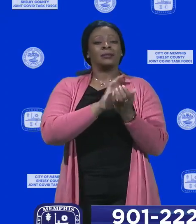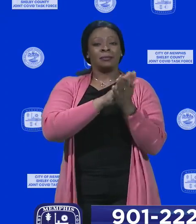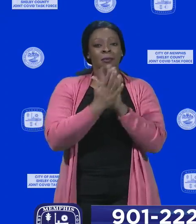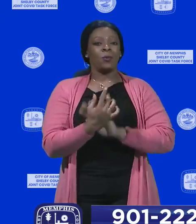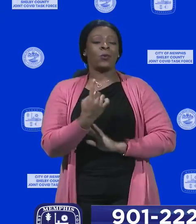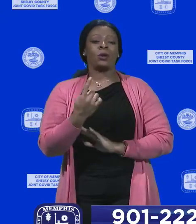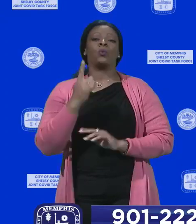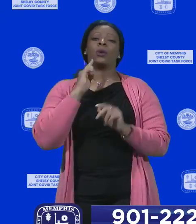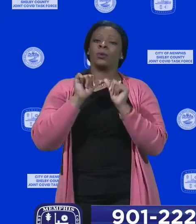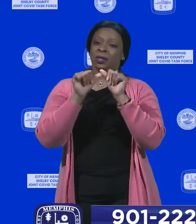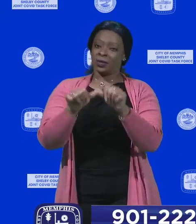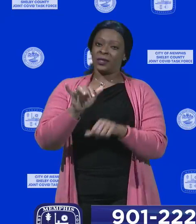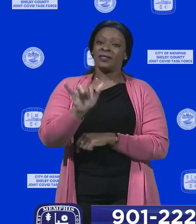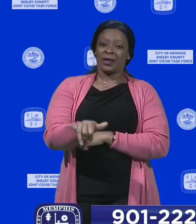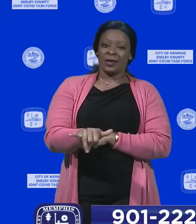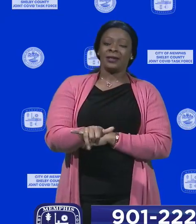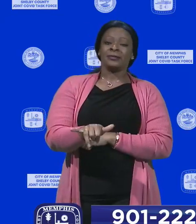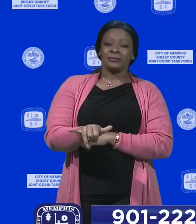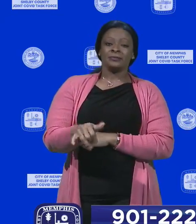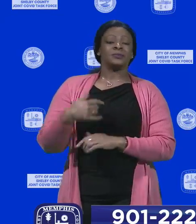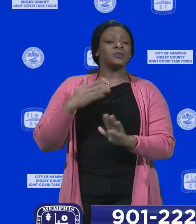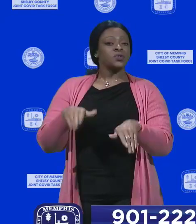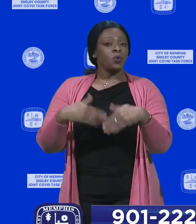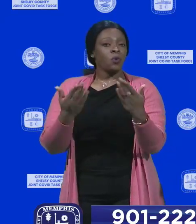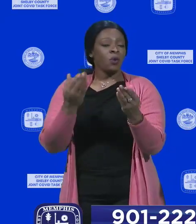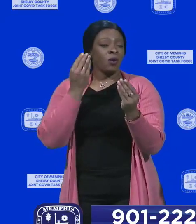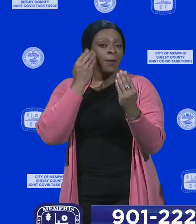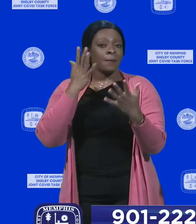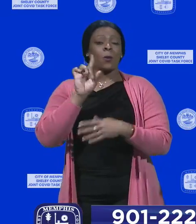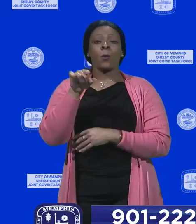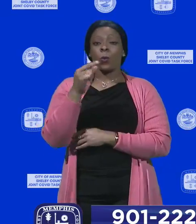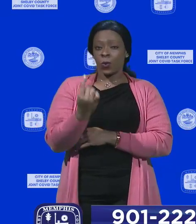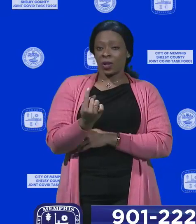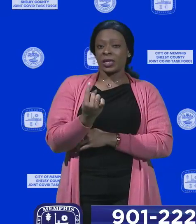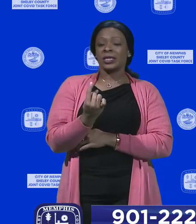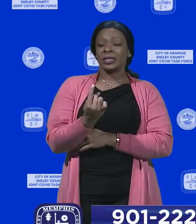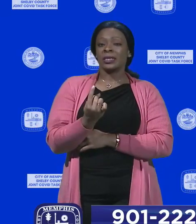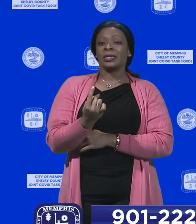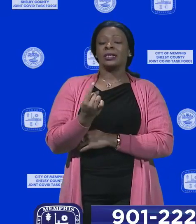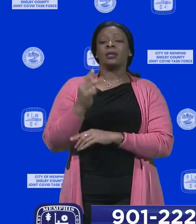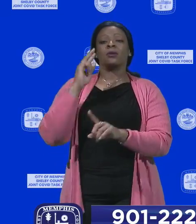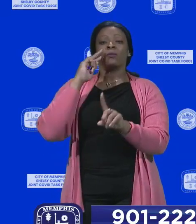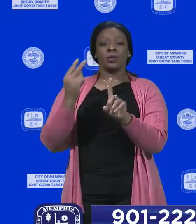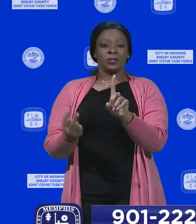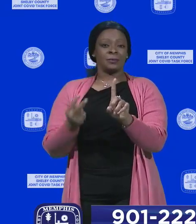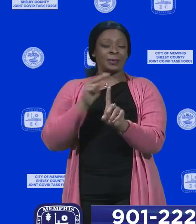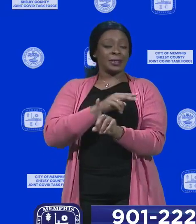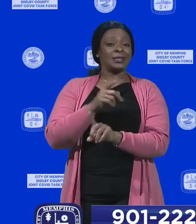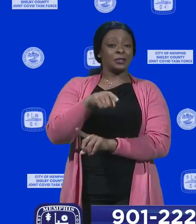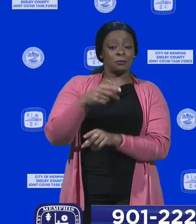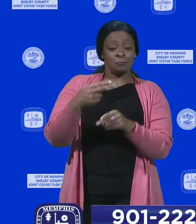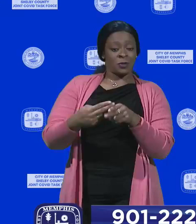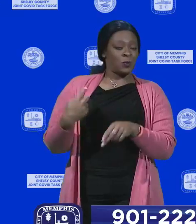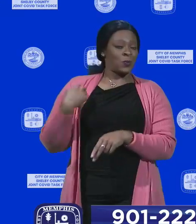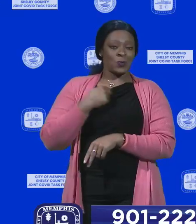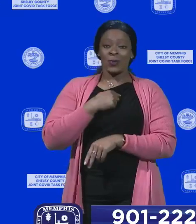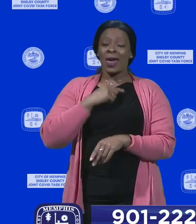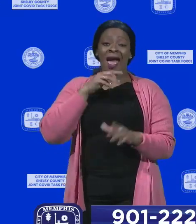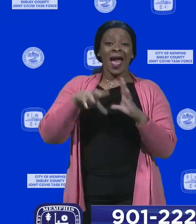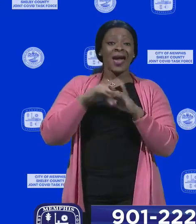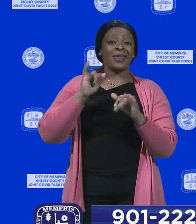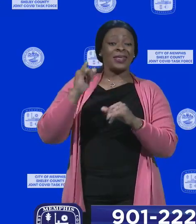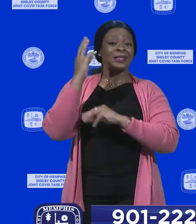do that again. I offer that information only for perspective that, as you said, we are not out of